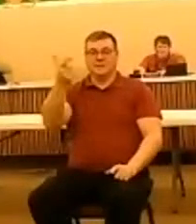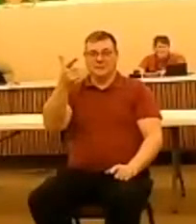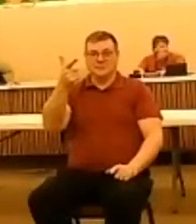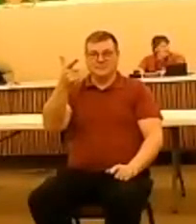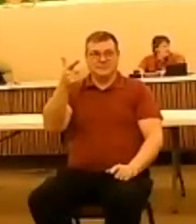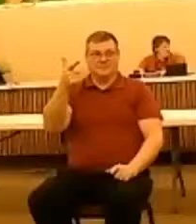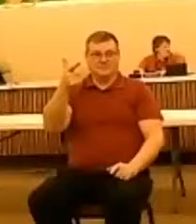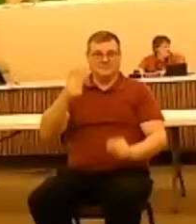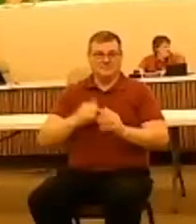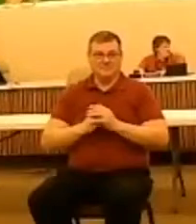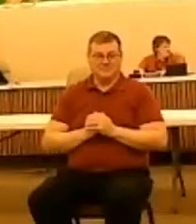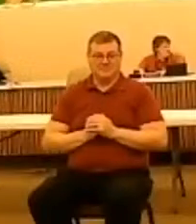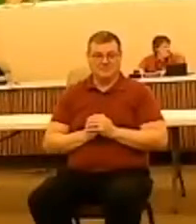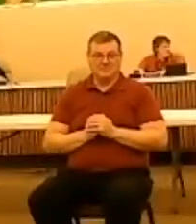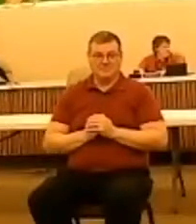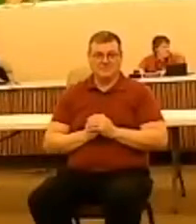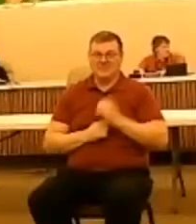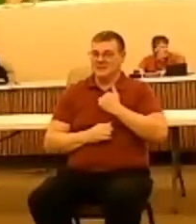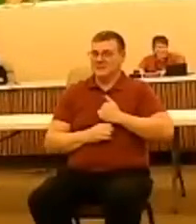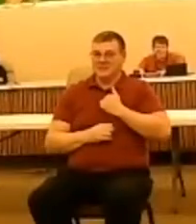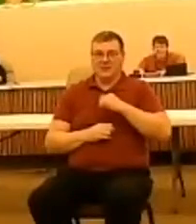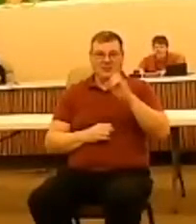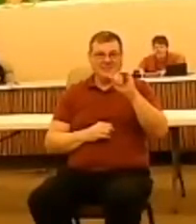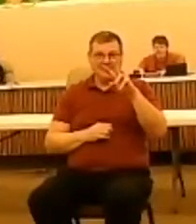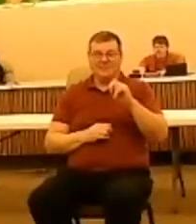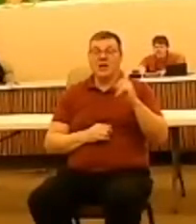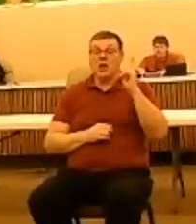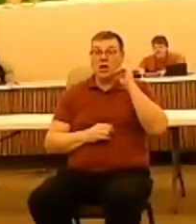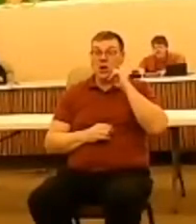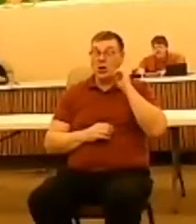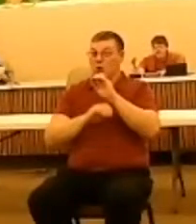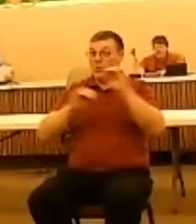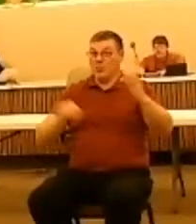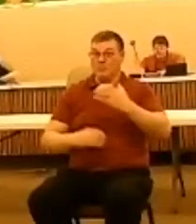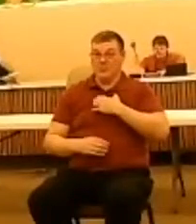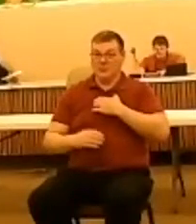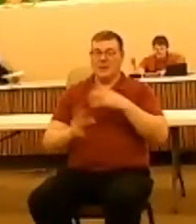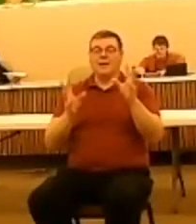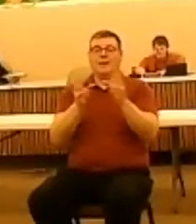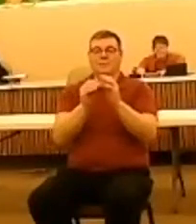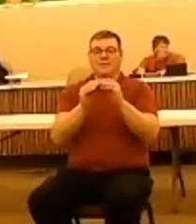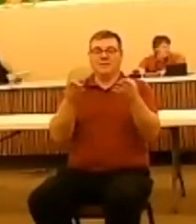Sorry, Steve. Hearing no objection, meeting adjourned.